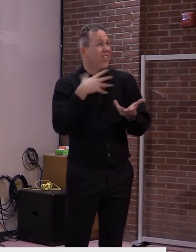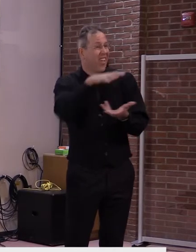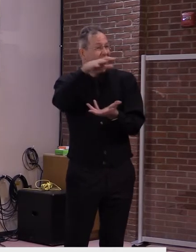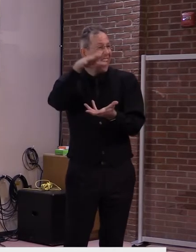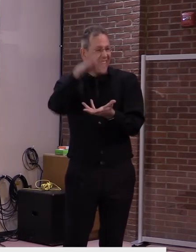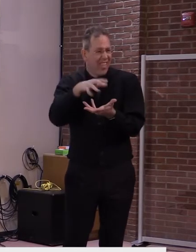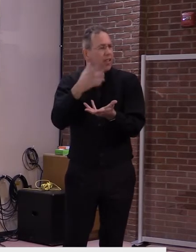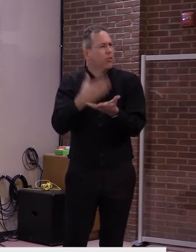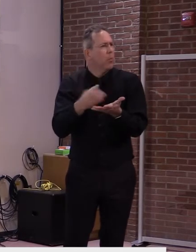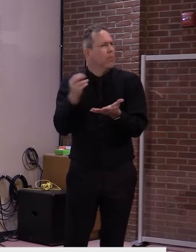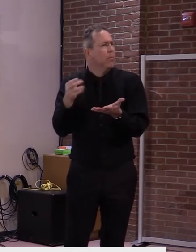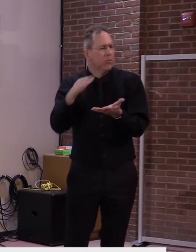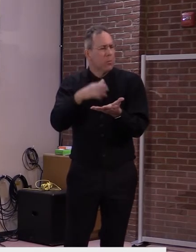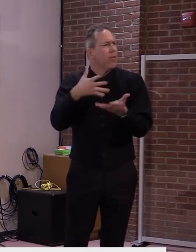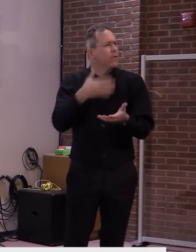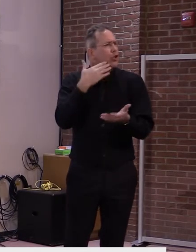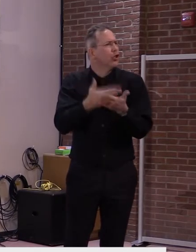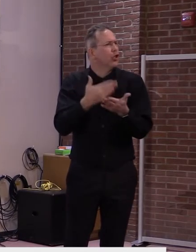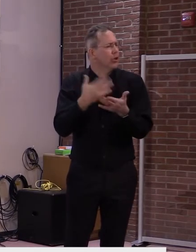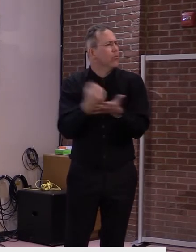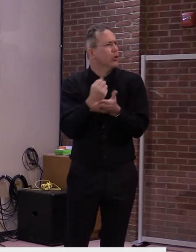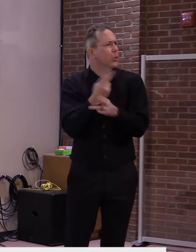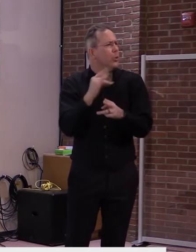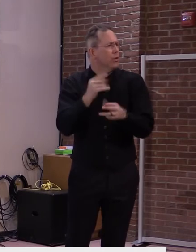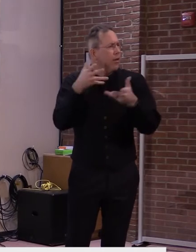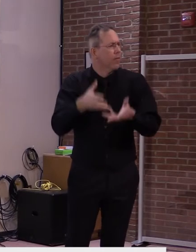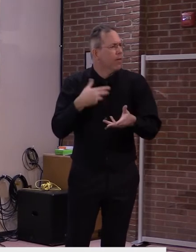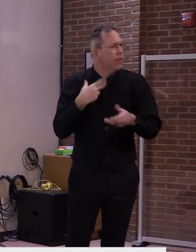doses. I'll now turn it over to Dr. Levine.